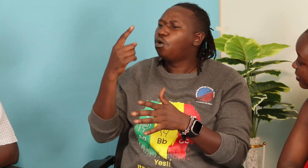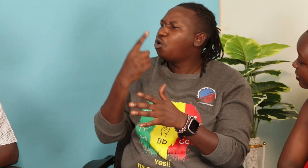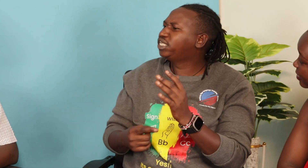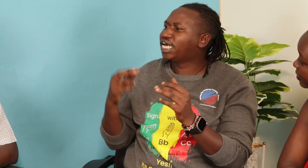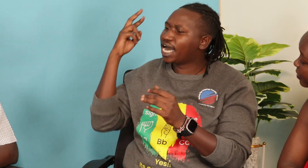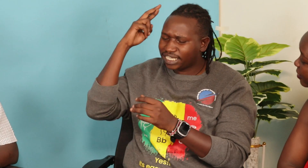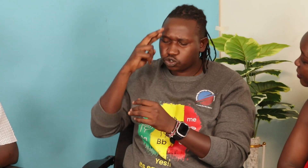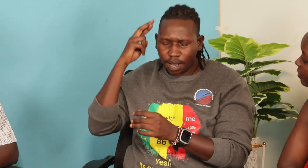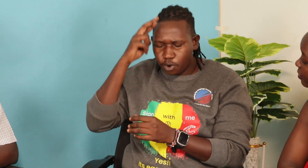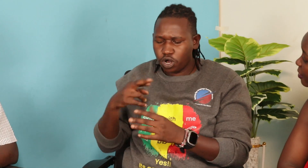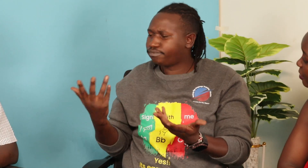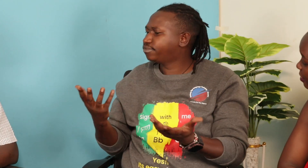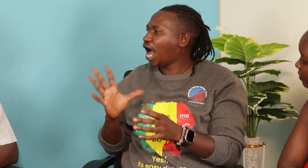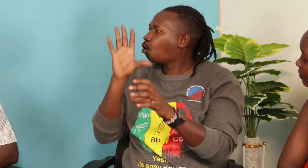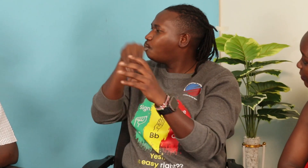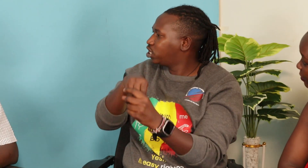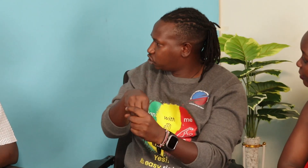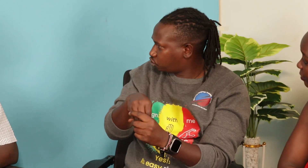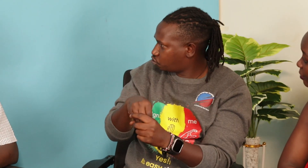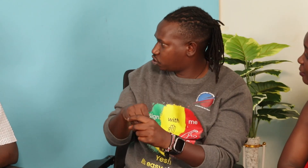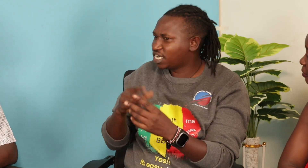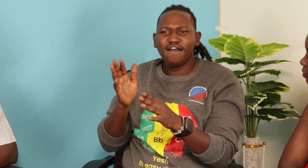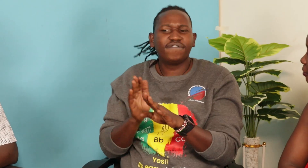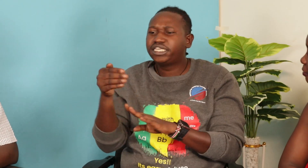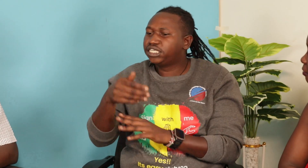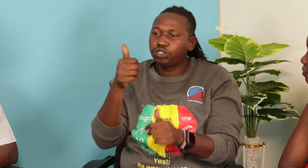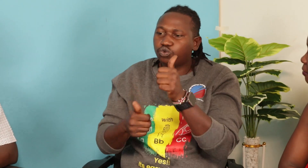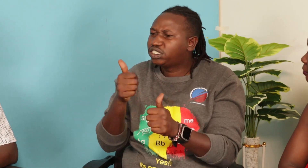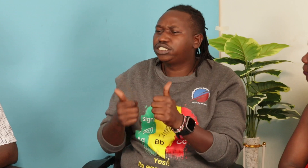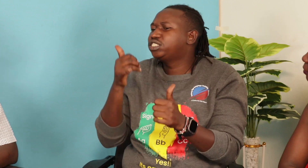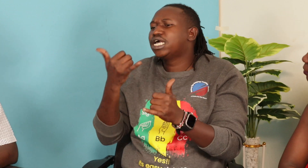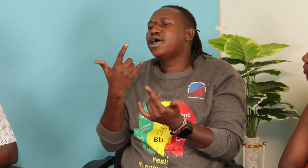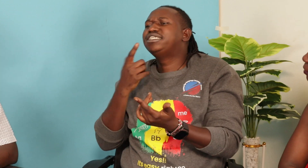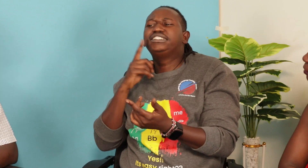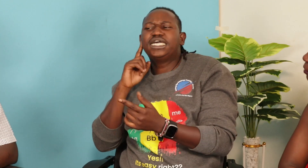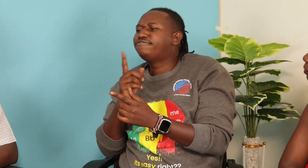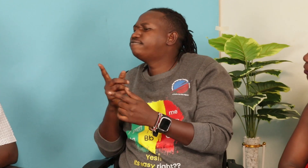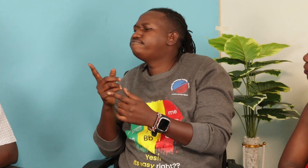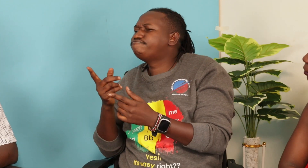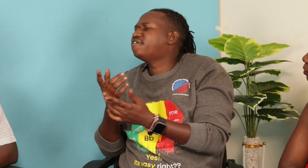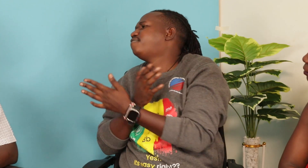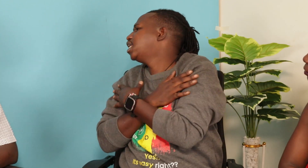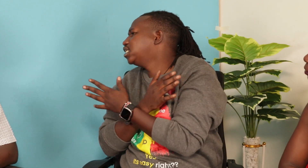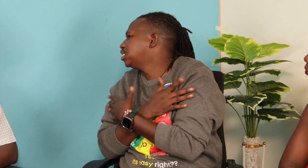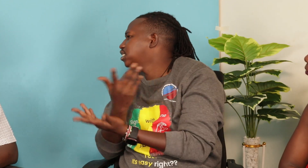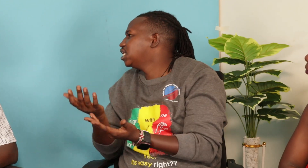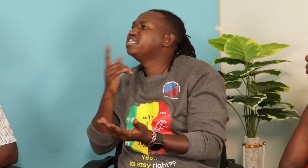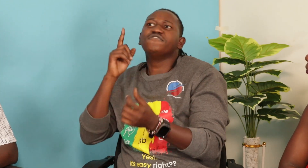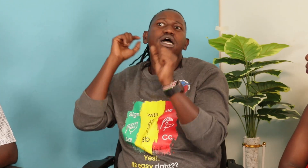to proceed. Okay, what is reasonable accommodation? What is the best way to rehabilitate? Maybe